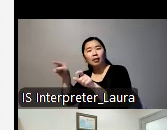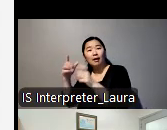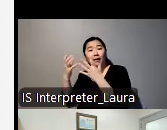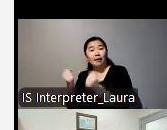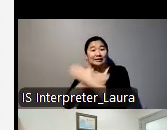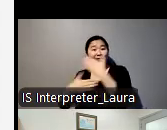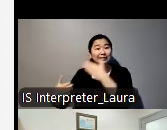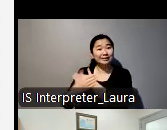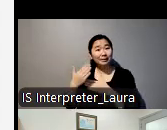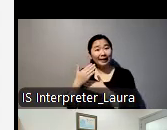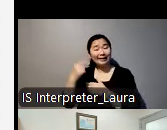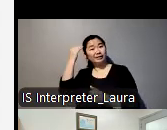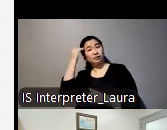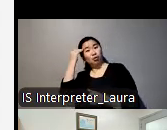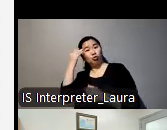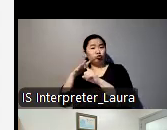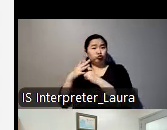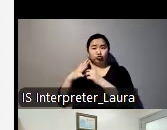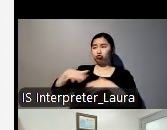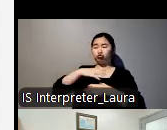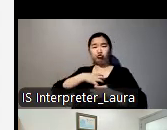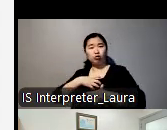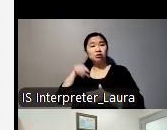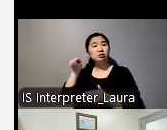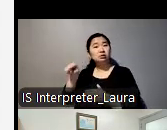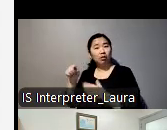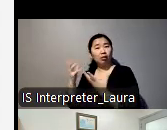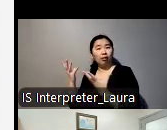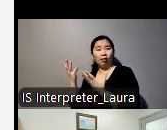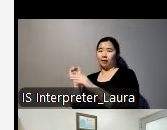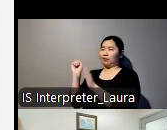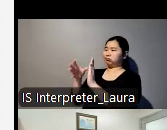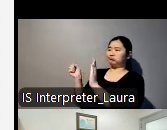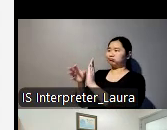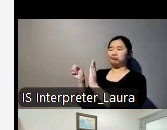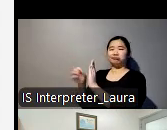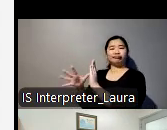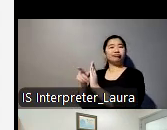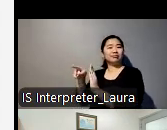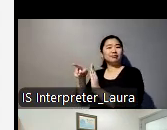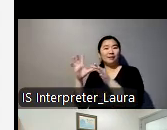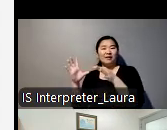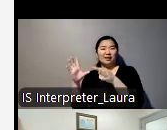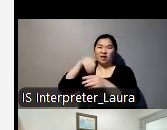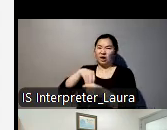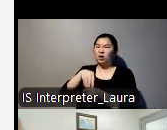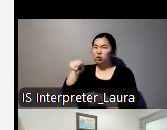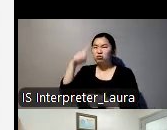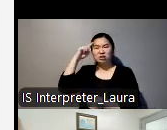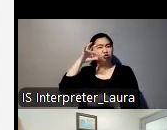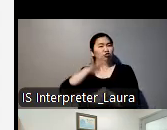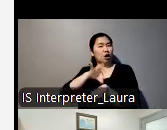About 70,000 persons with psychosocial disabilities hospitalized in